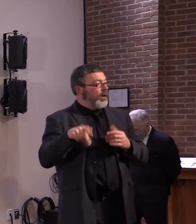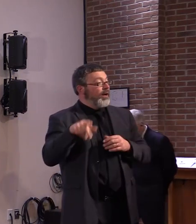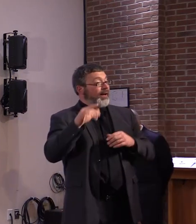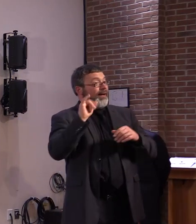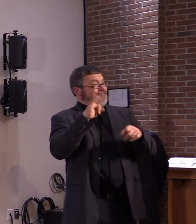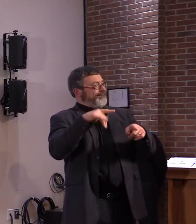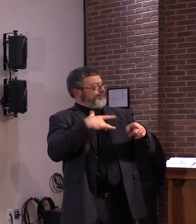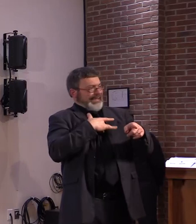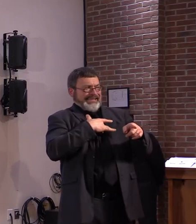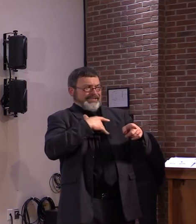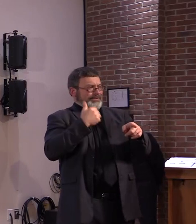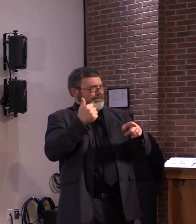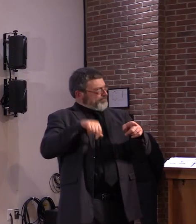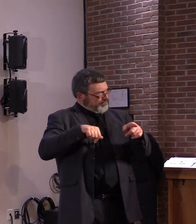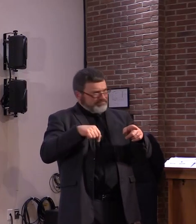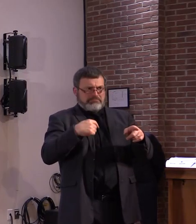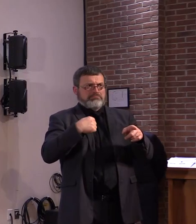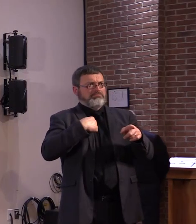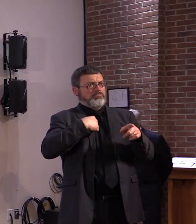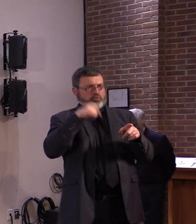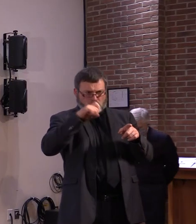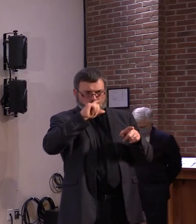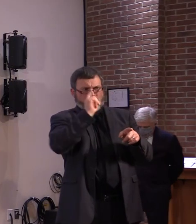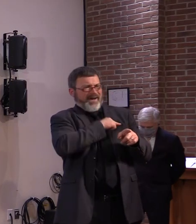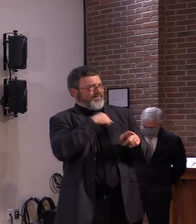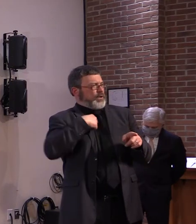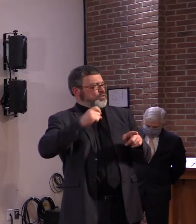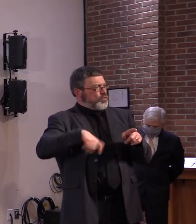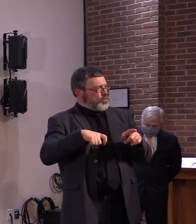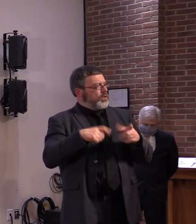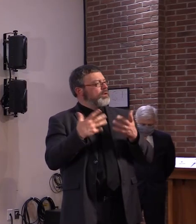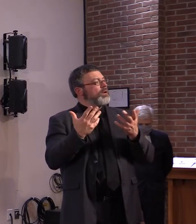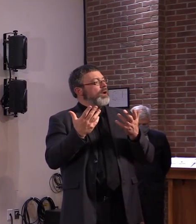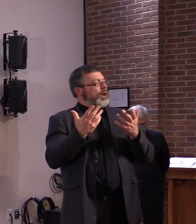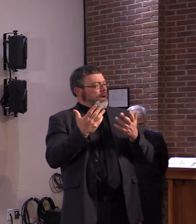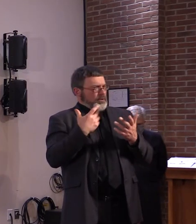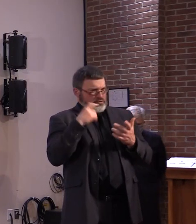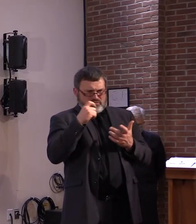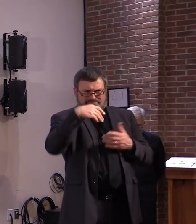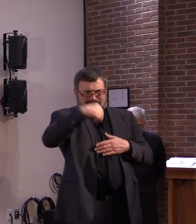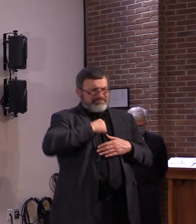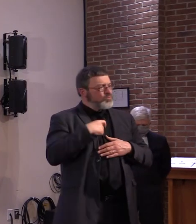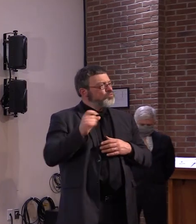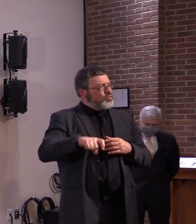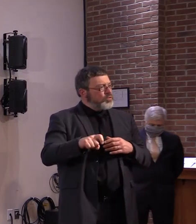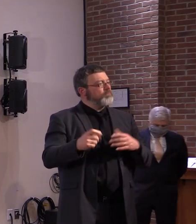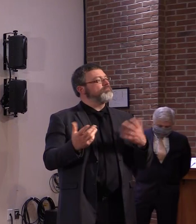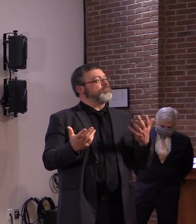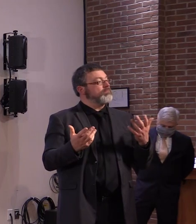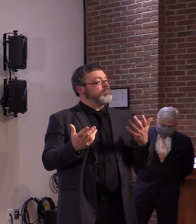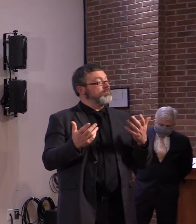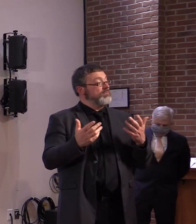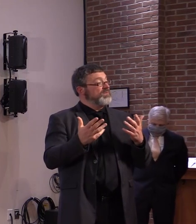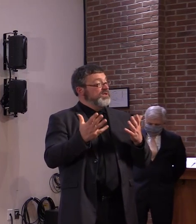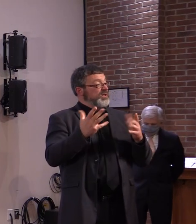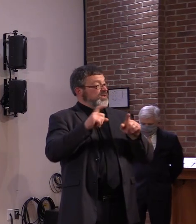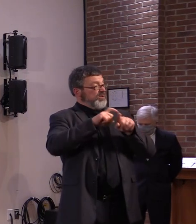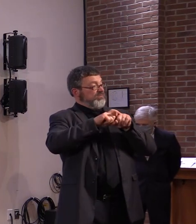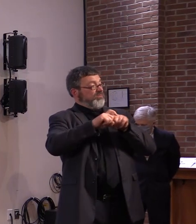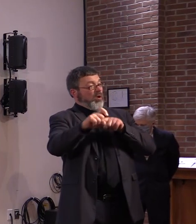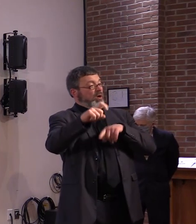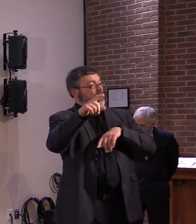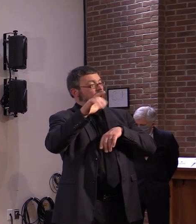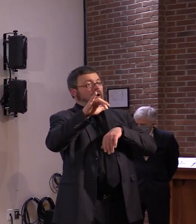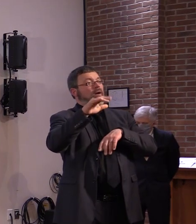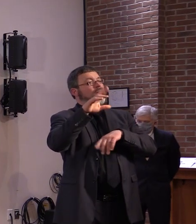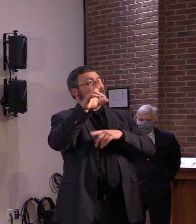had certified and should have received the benefit and they didn't, they can call our Claimant Assistance Center. And